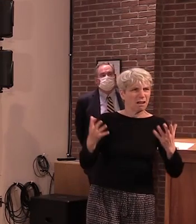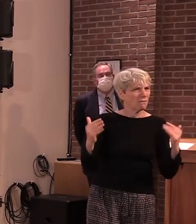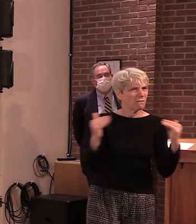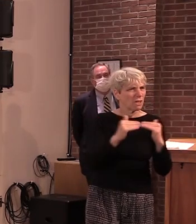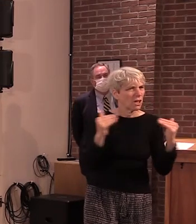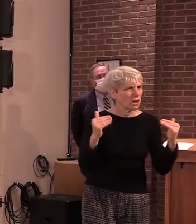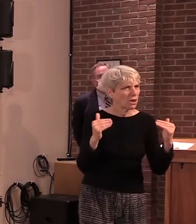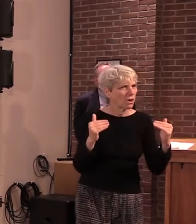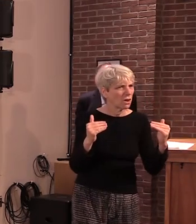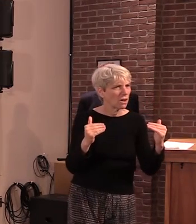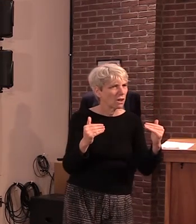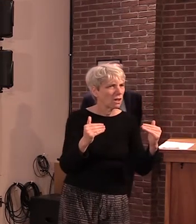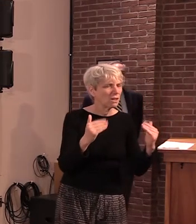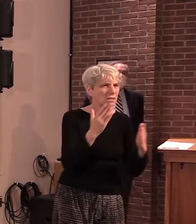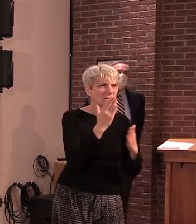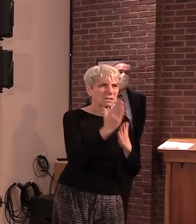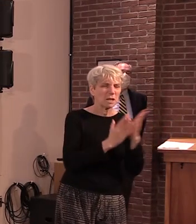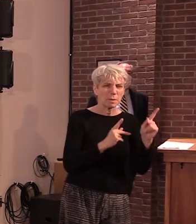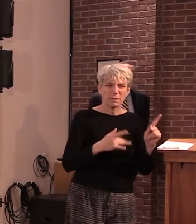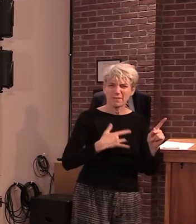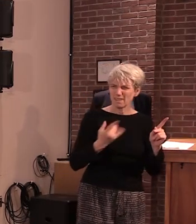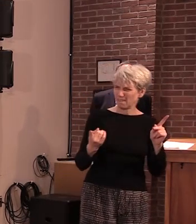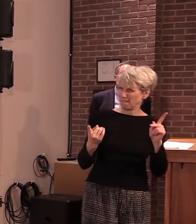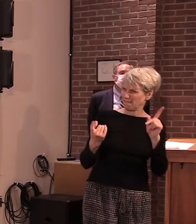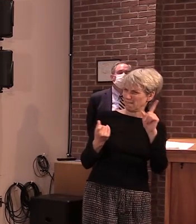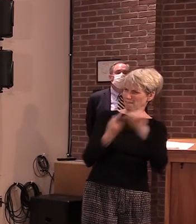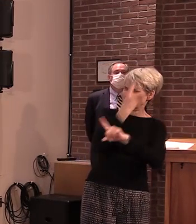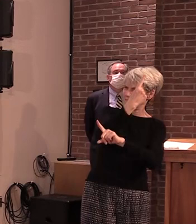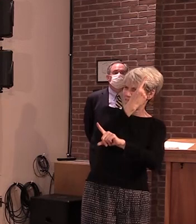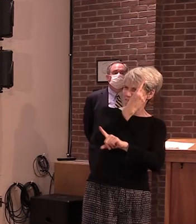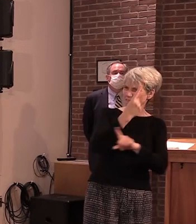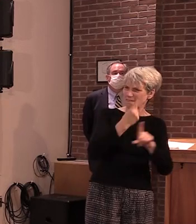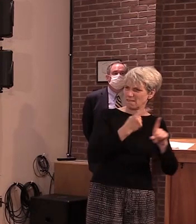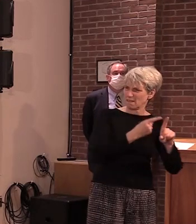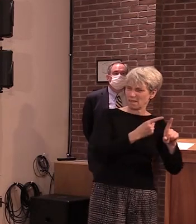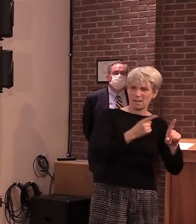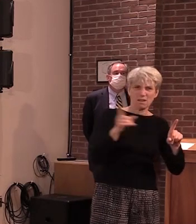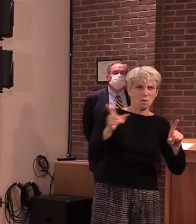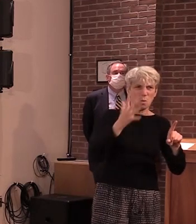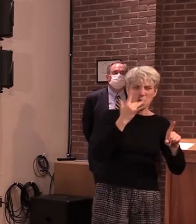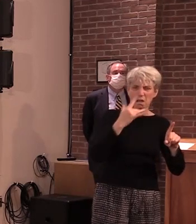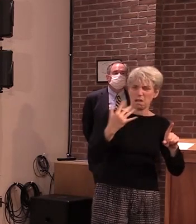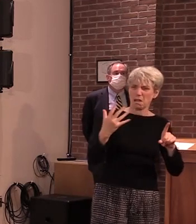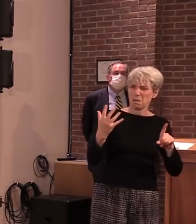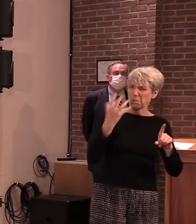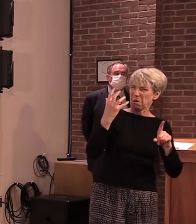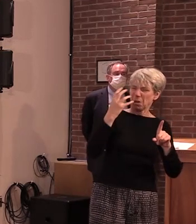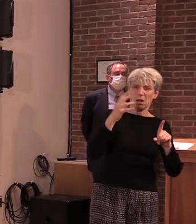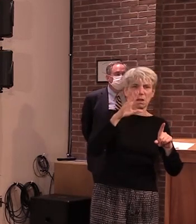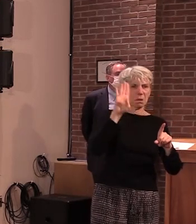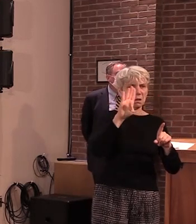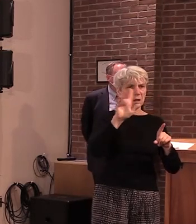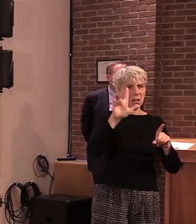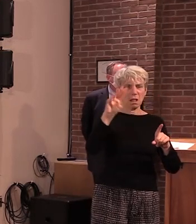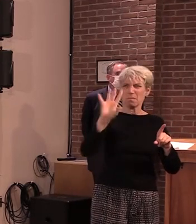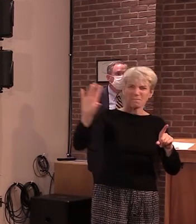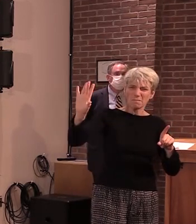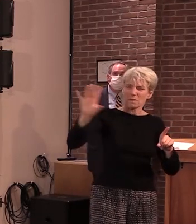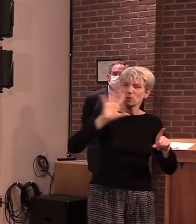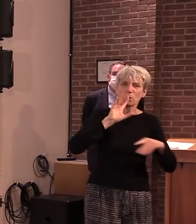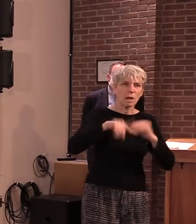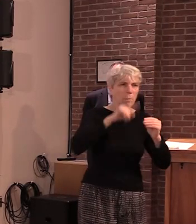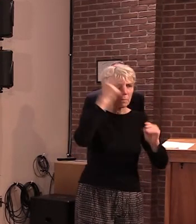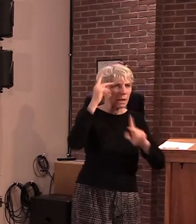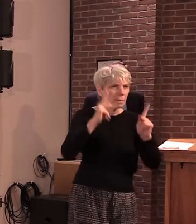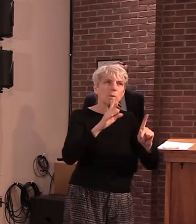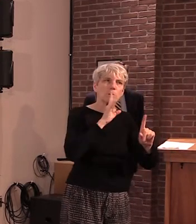in several cases had nothing to do really with that and was more along the lines of supporting police officers.